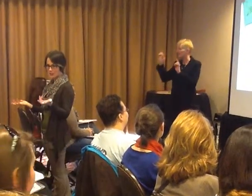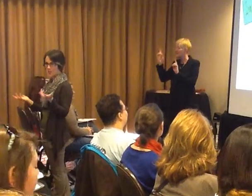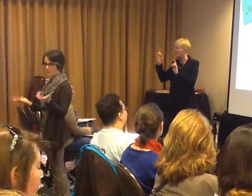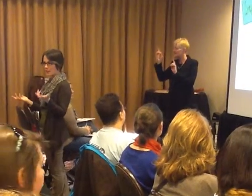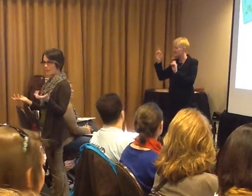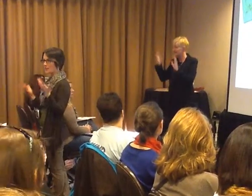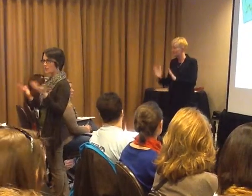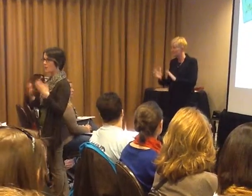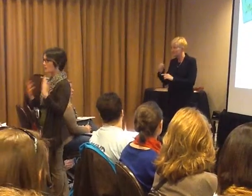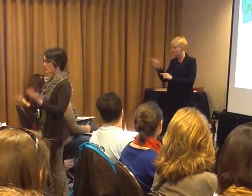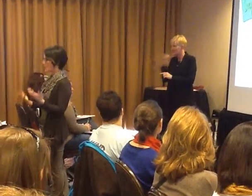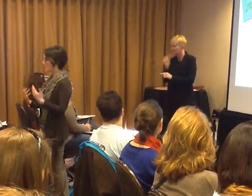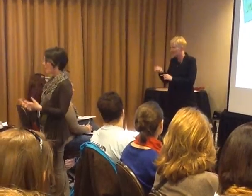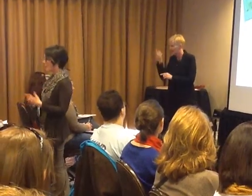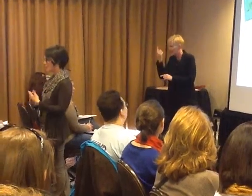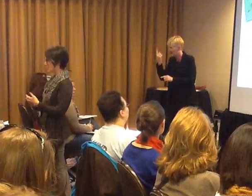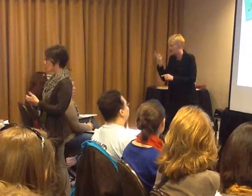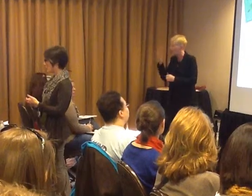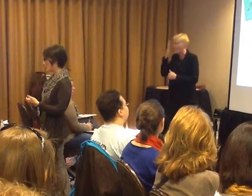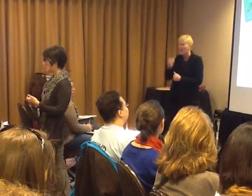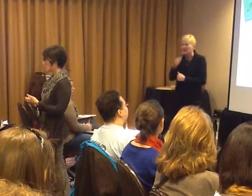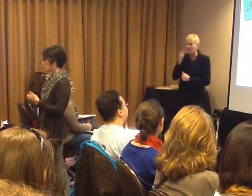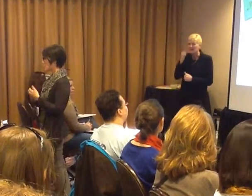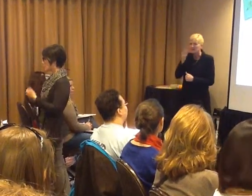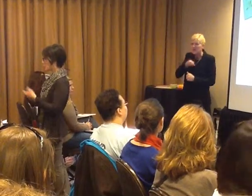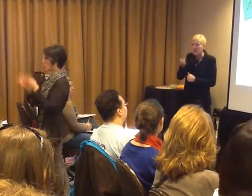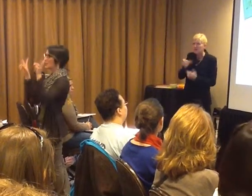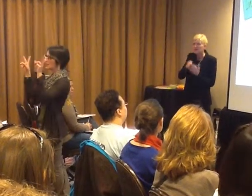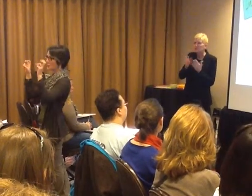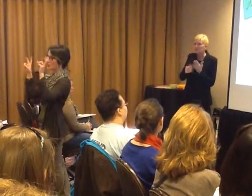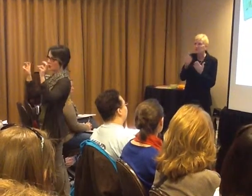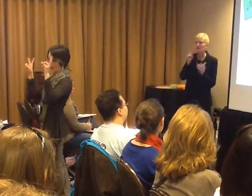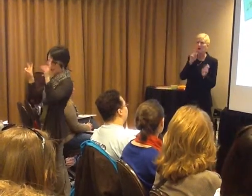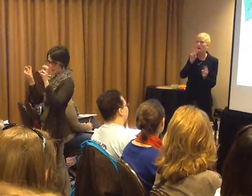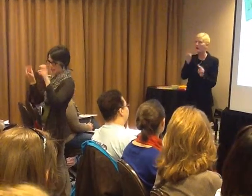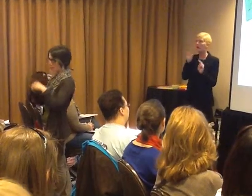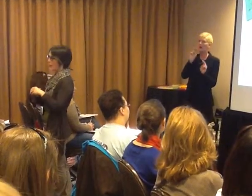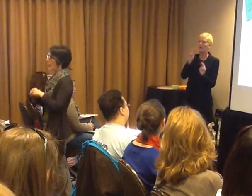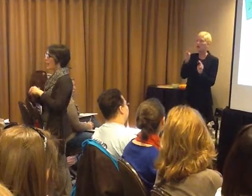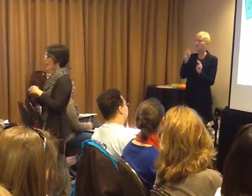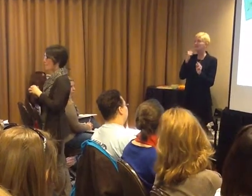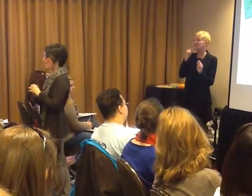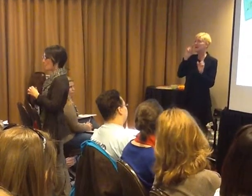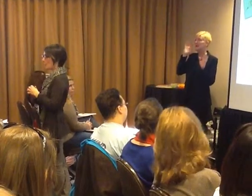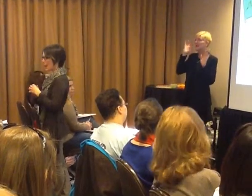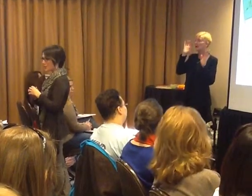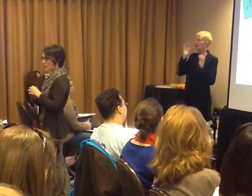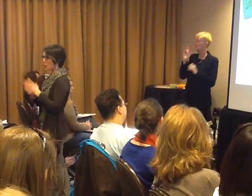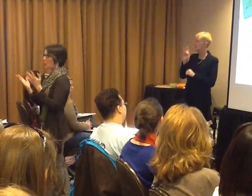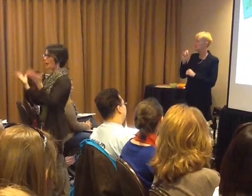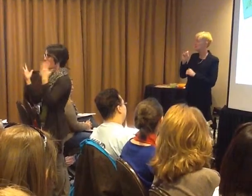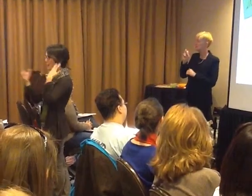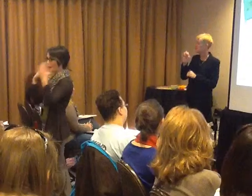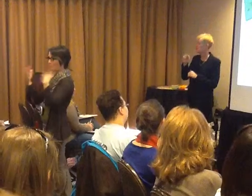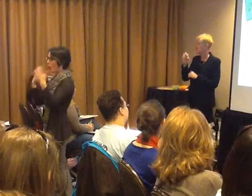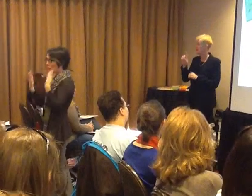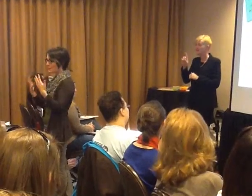big frustration for them. They don't understand why our deaf and hard of hearing students are so distracted. And